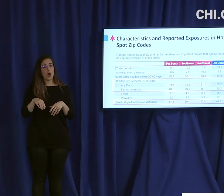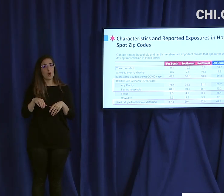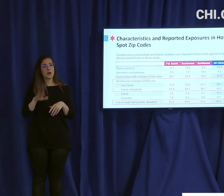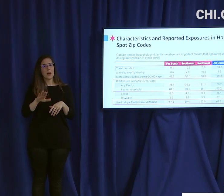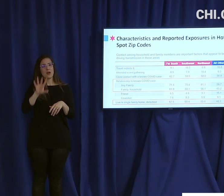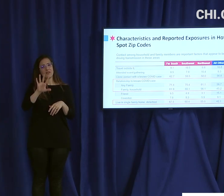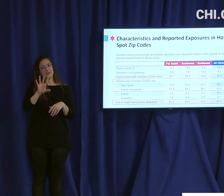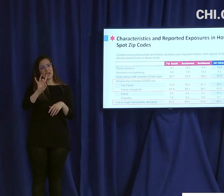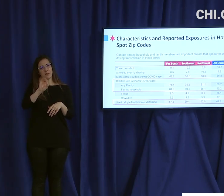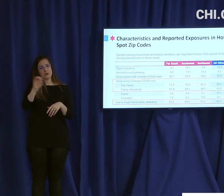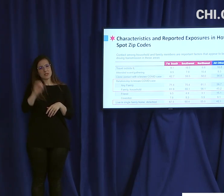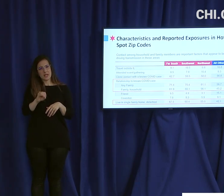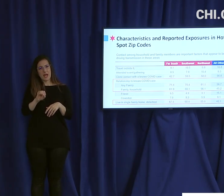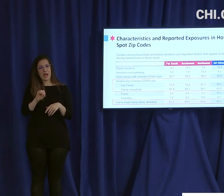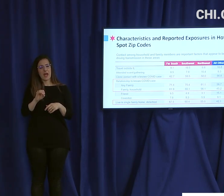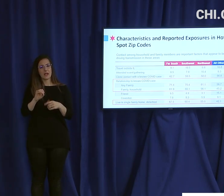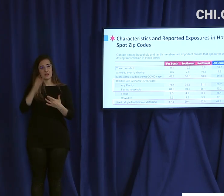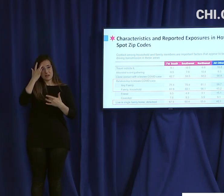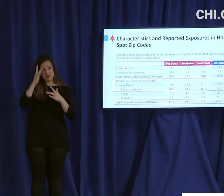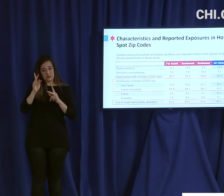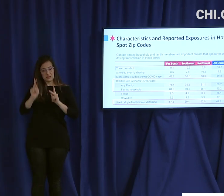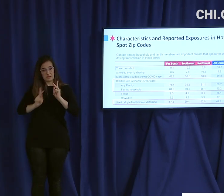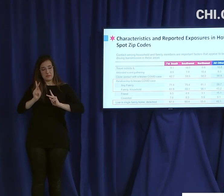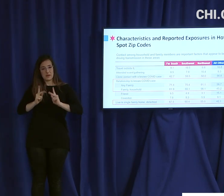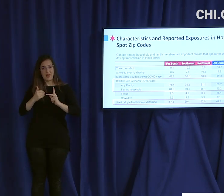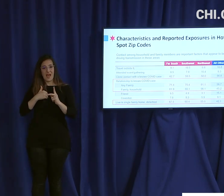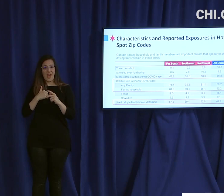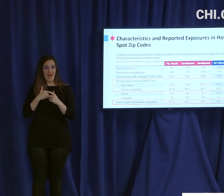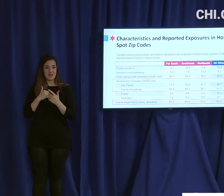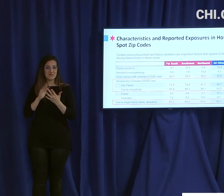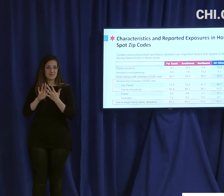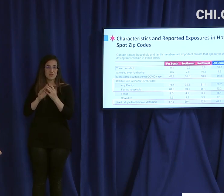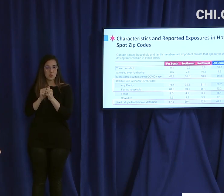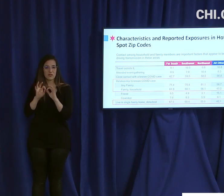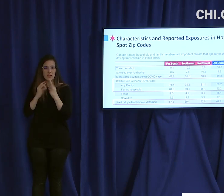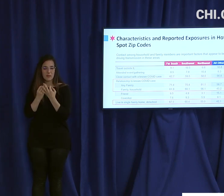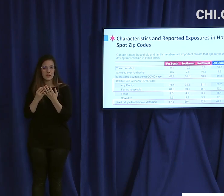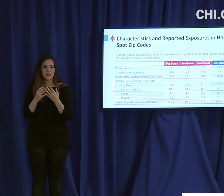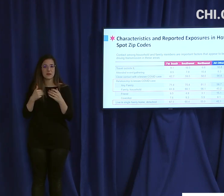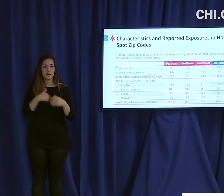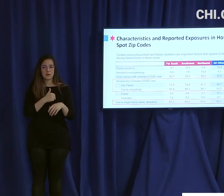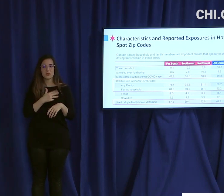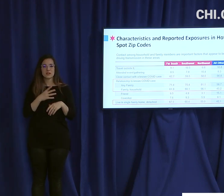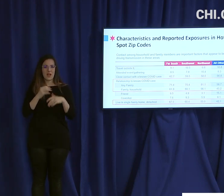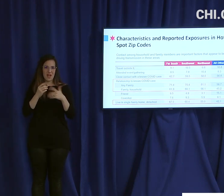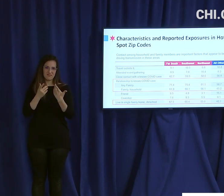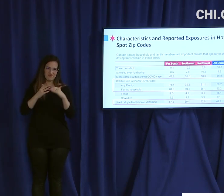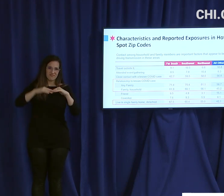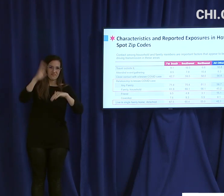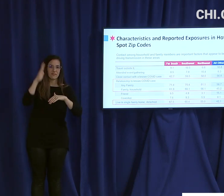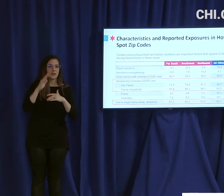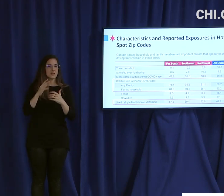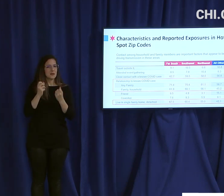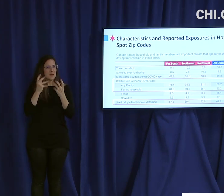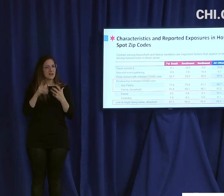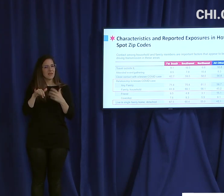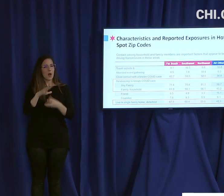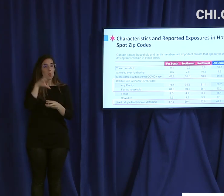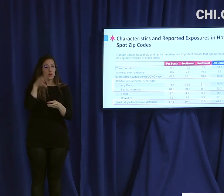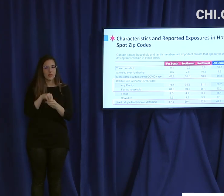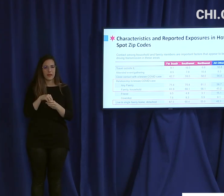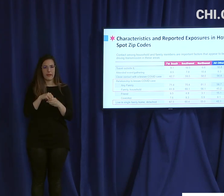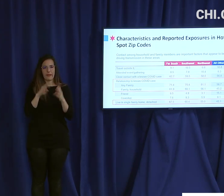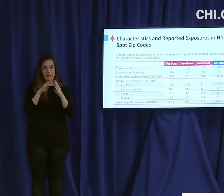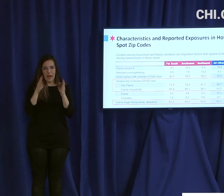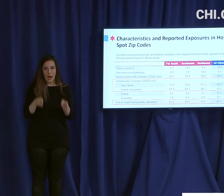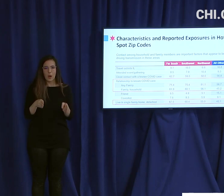our hardest hit areas, that goes up as high as 81% of the cases. And a lot of those are within households. We also know that